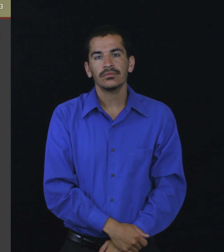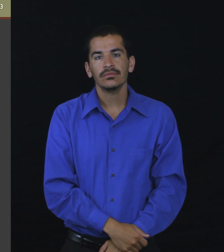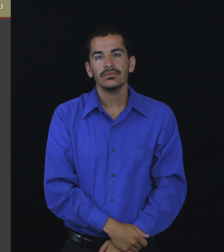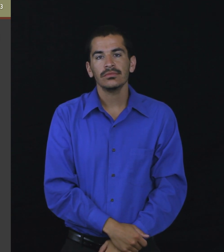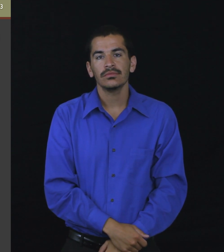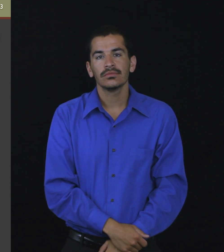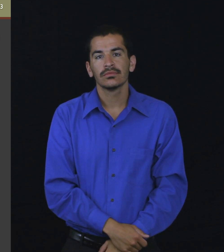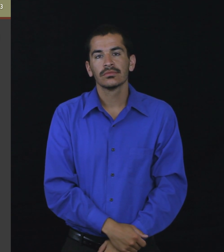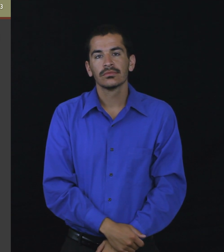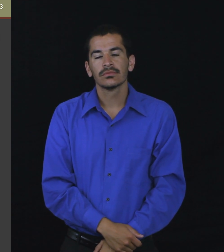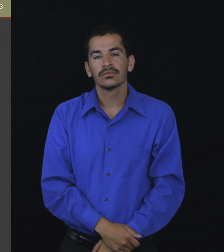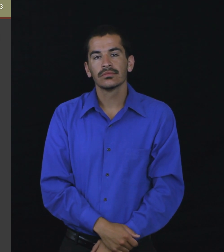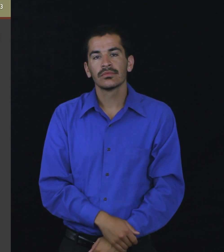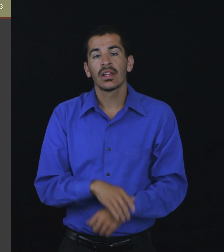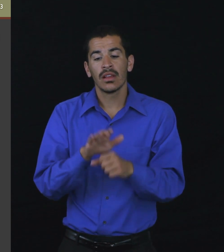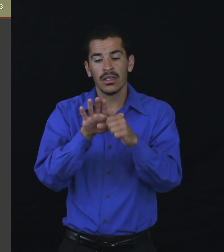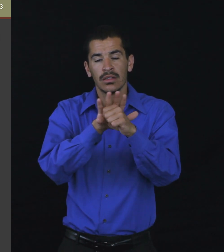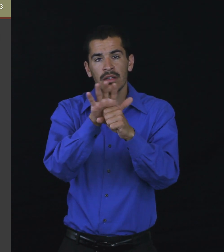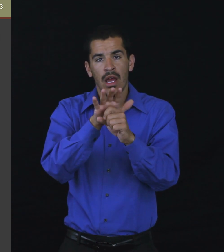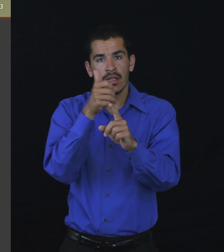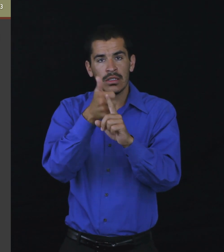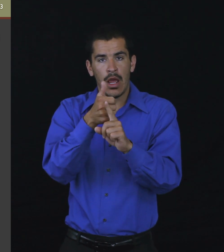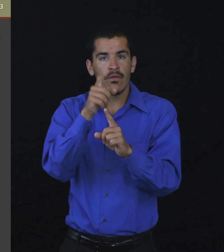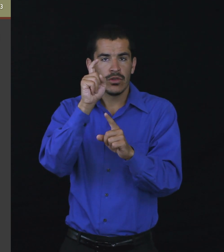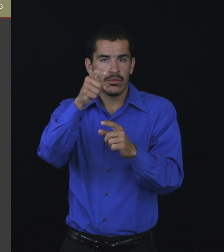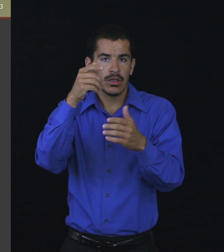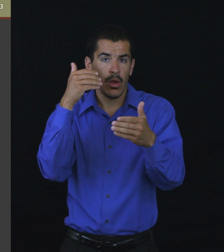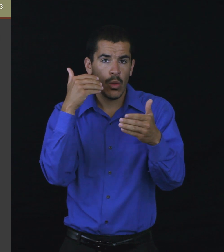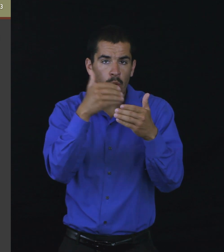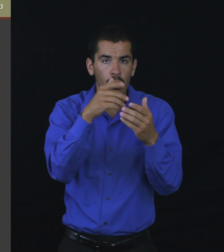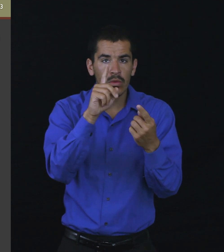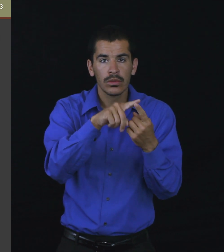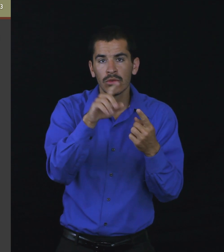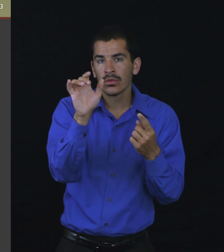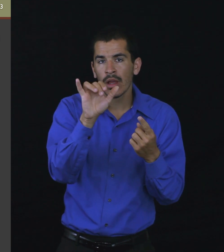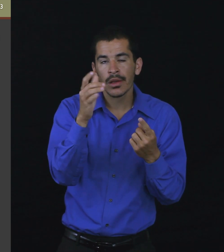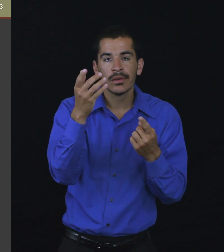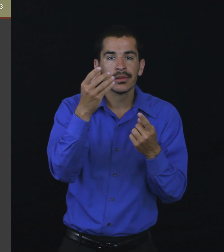The site should be close to daily living needs.